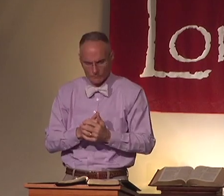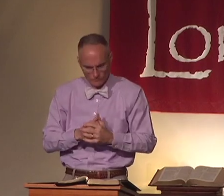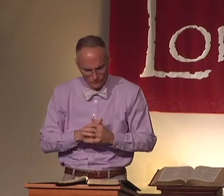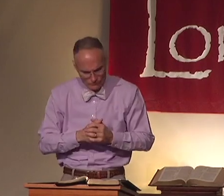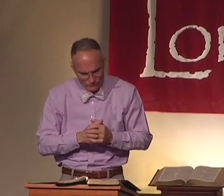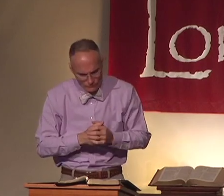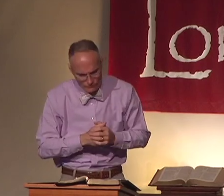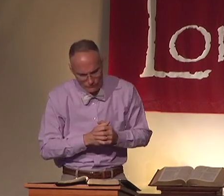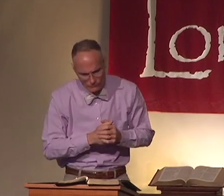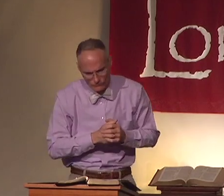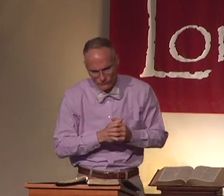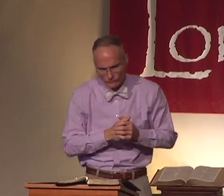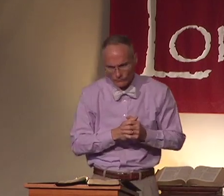somebody in your job.